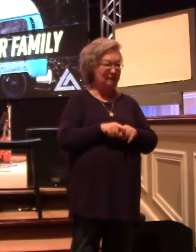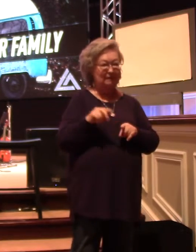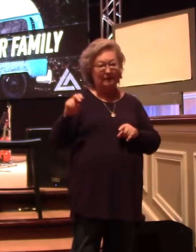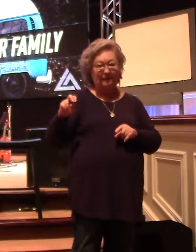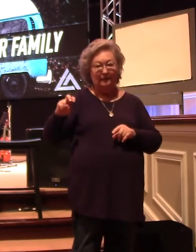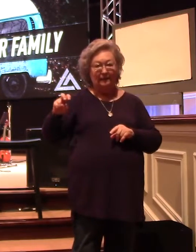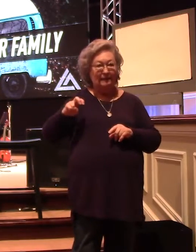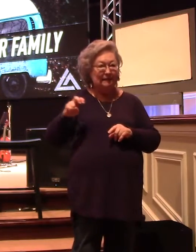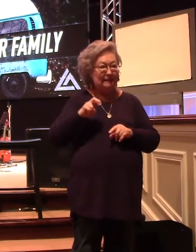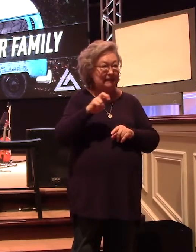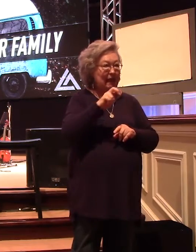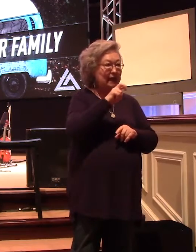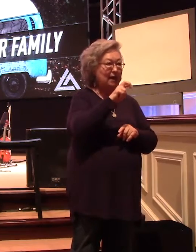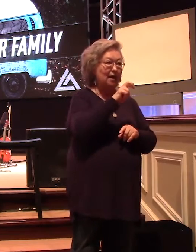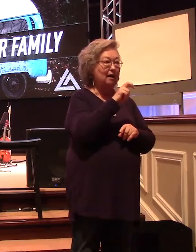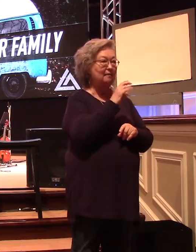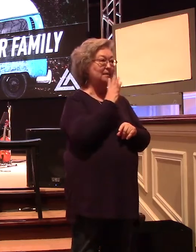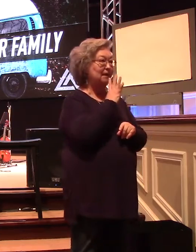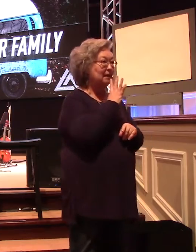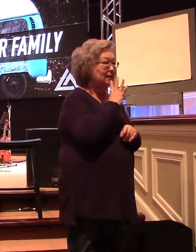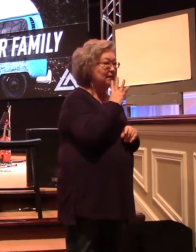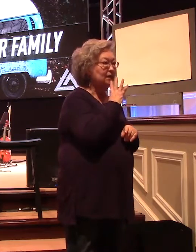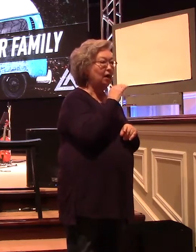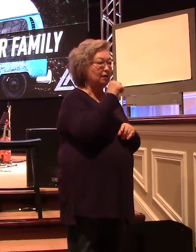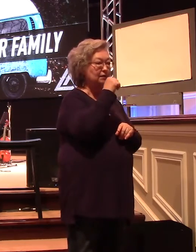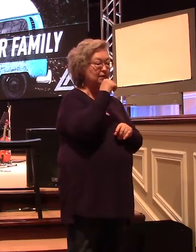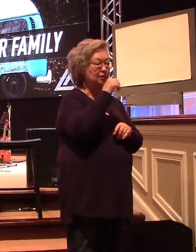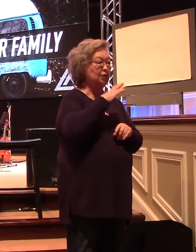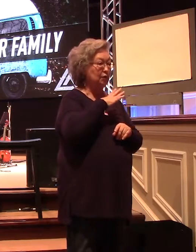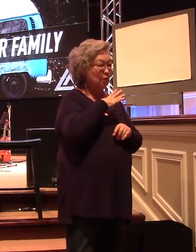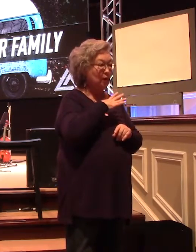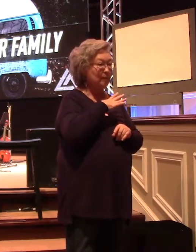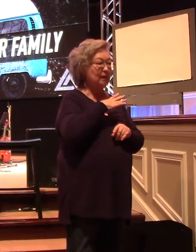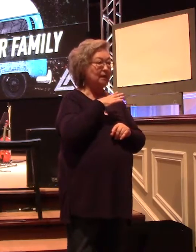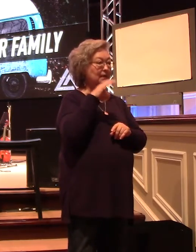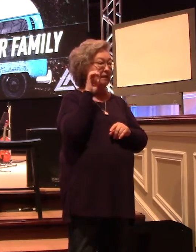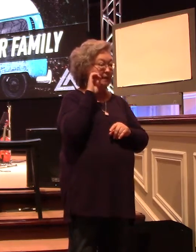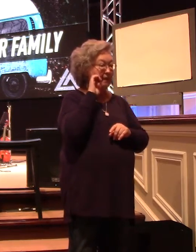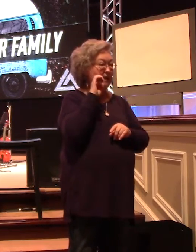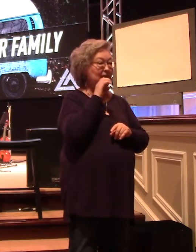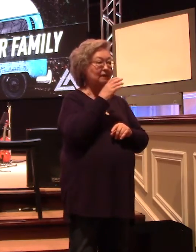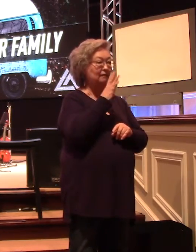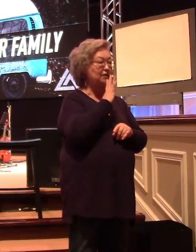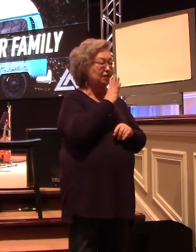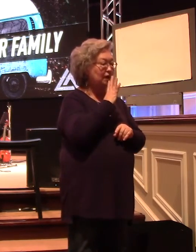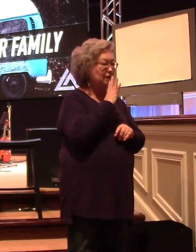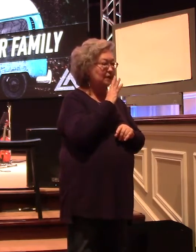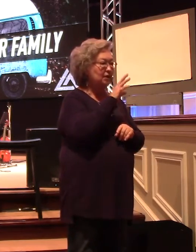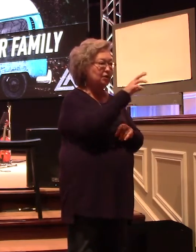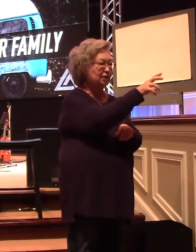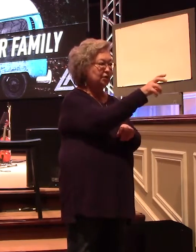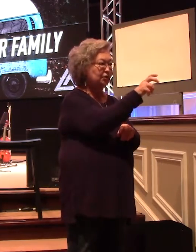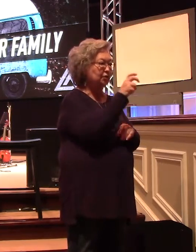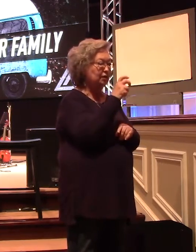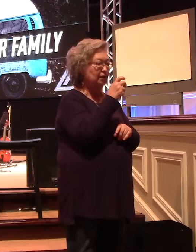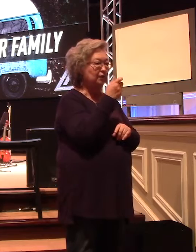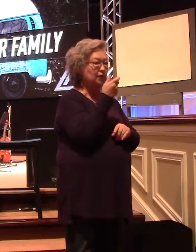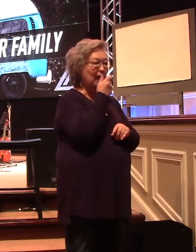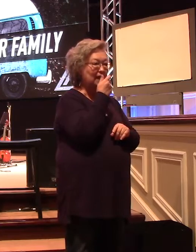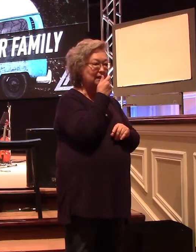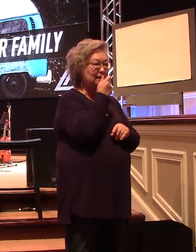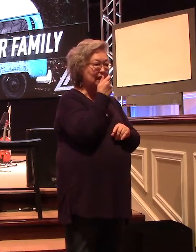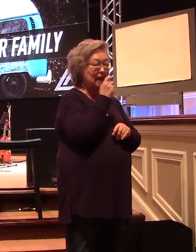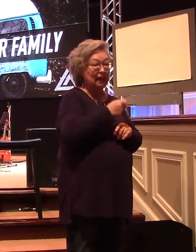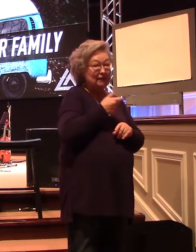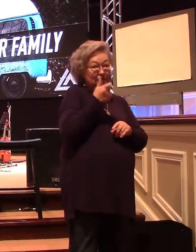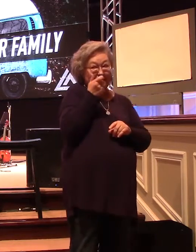her, and she takes the fruit. And listen to what it says in our scripture. It says that she took the fruit, and she ate it, and she gave it to